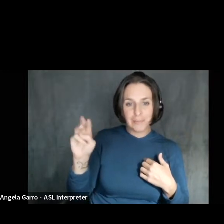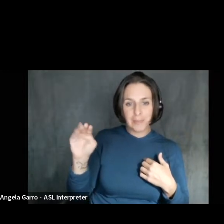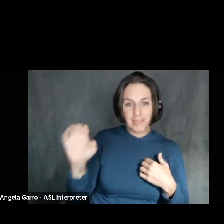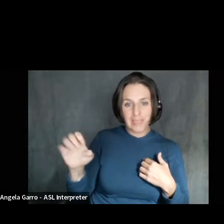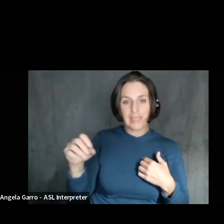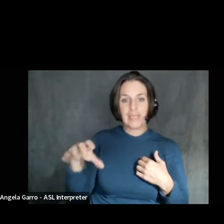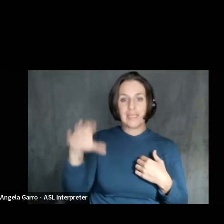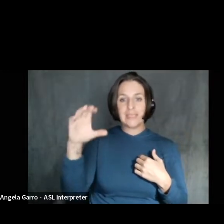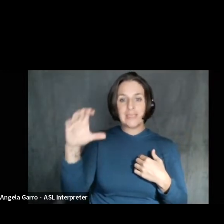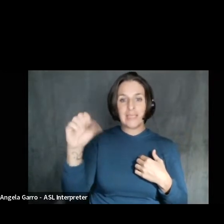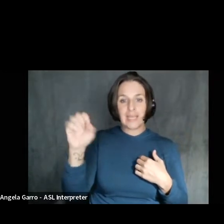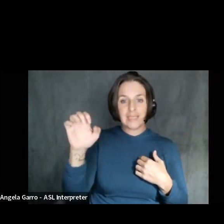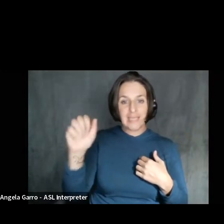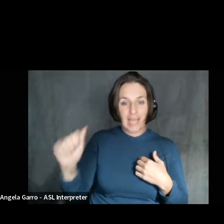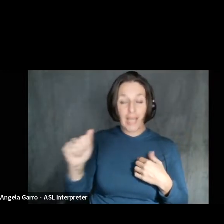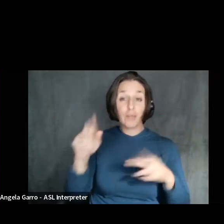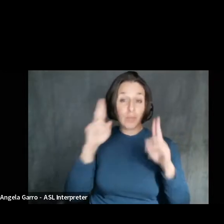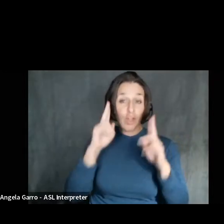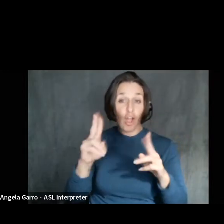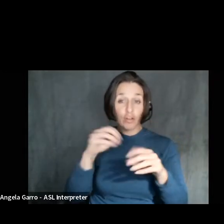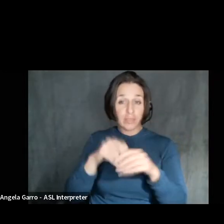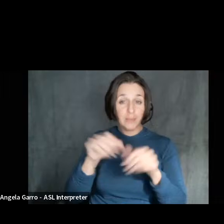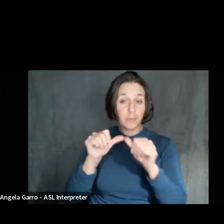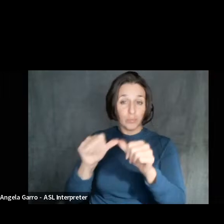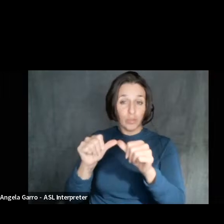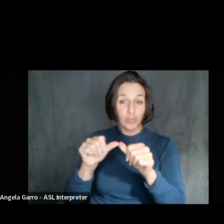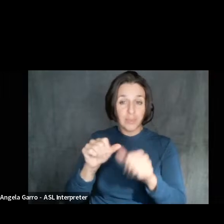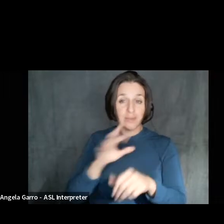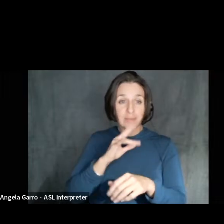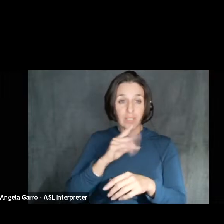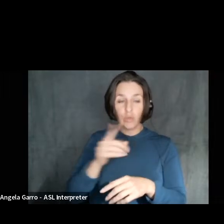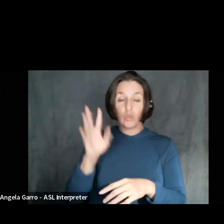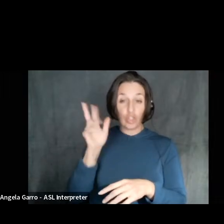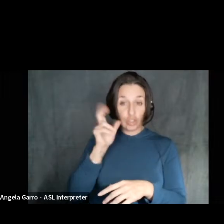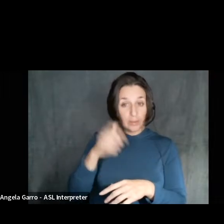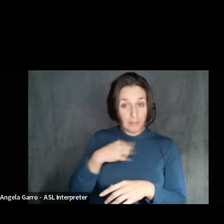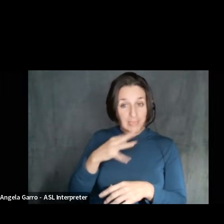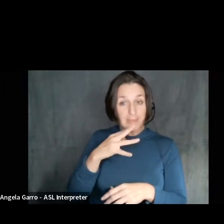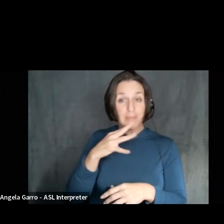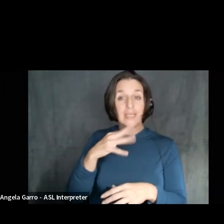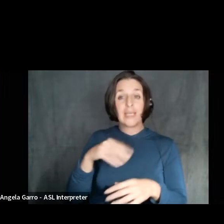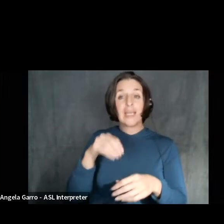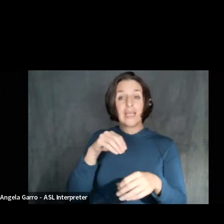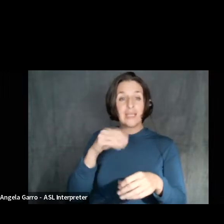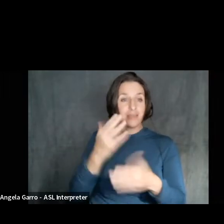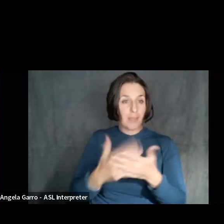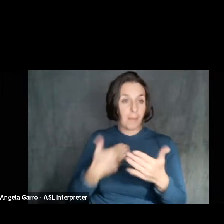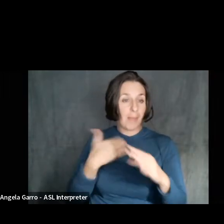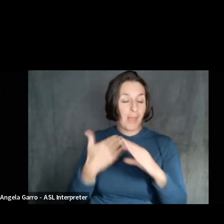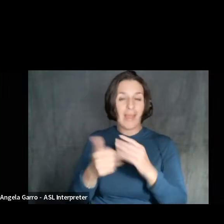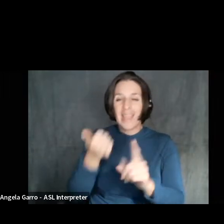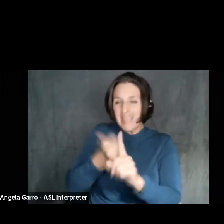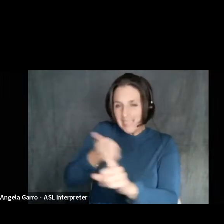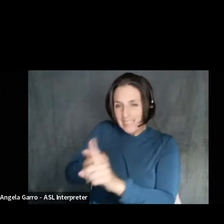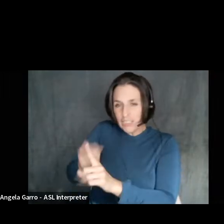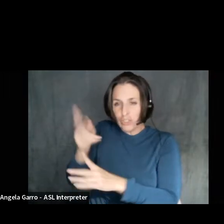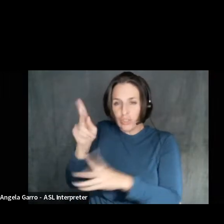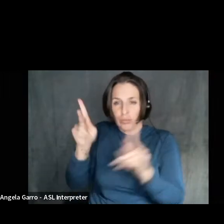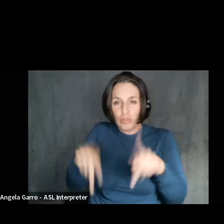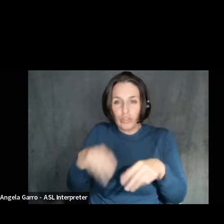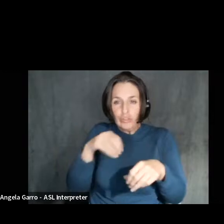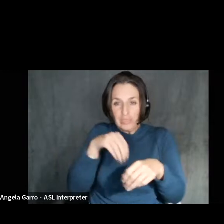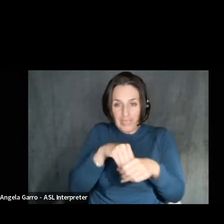permanent status. And you all know, if you've heard me speak and in some of my emails, I consider every one of our employees in the district an